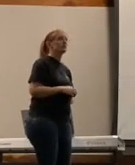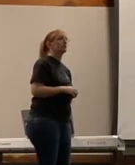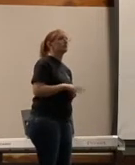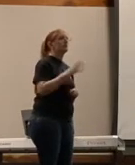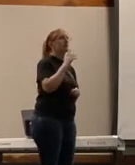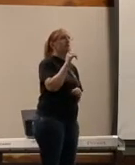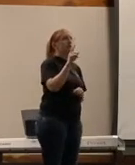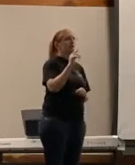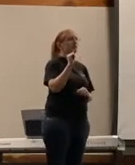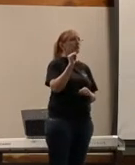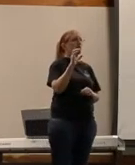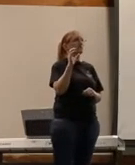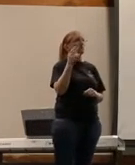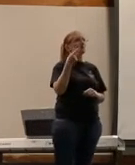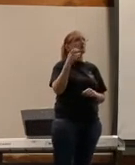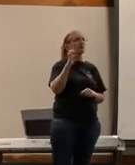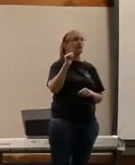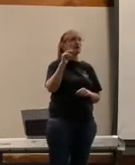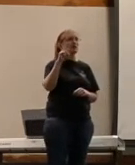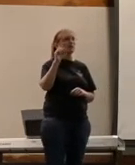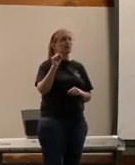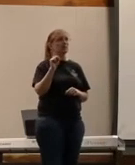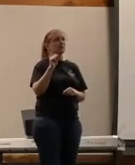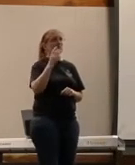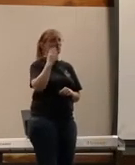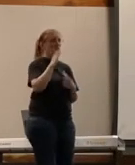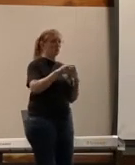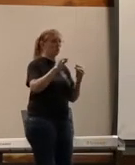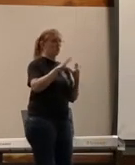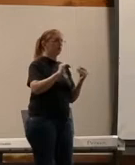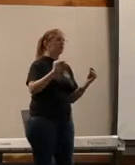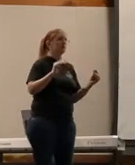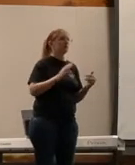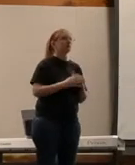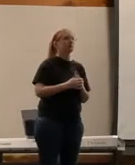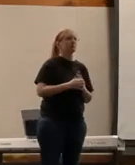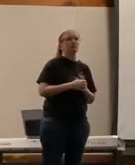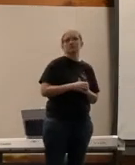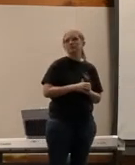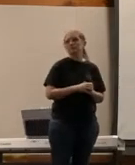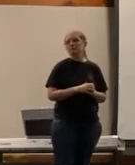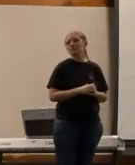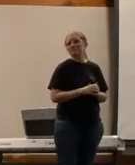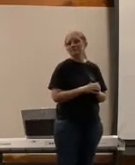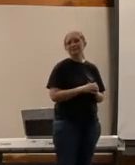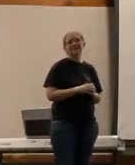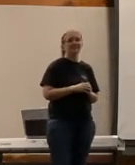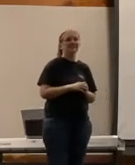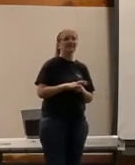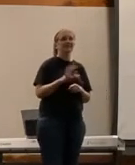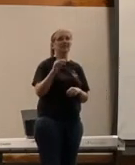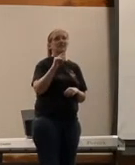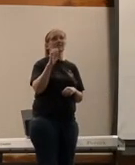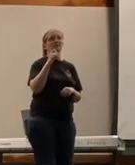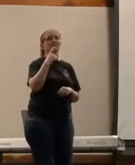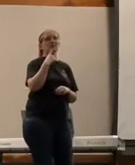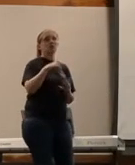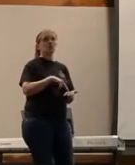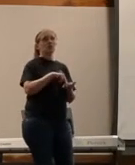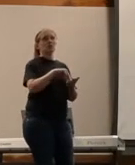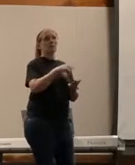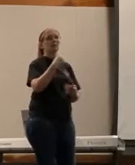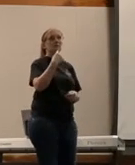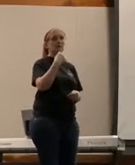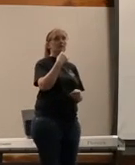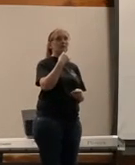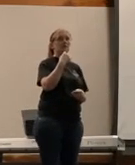Zacchaeus. You guys know Zacchaeus, right? You know the story of Zacchaeus? He's a wee little guy. Right? So, but Zacchaeus stood